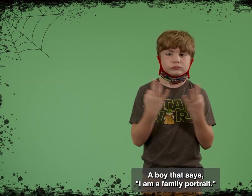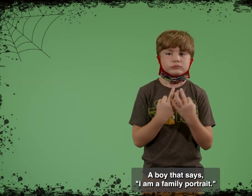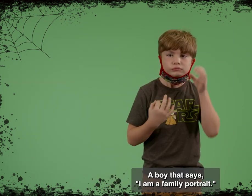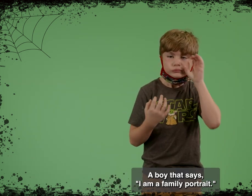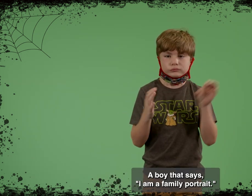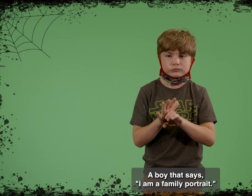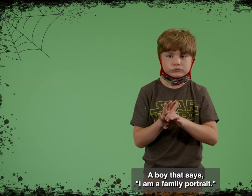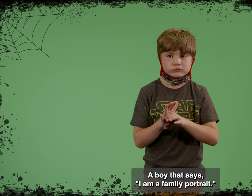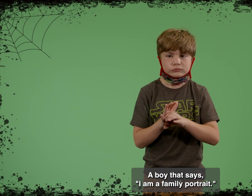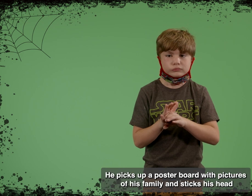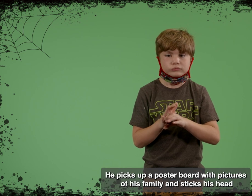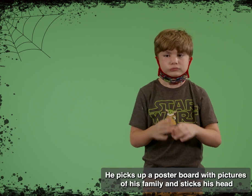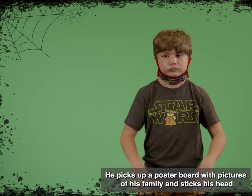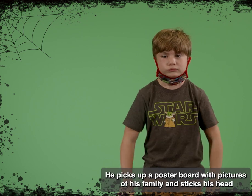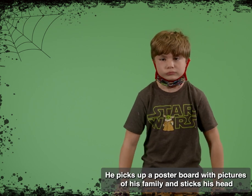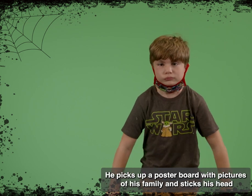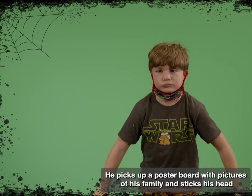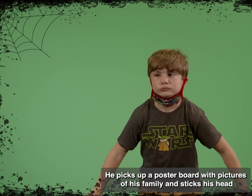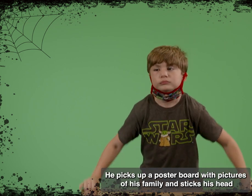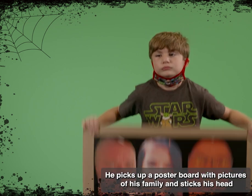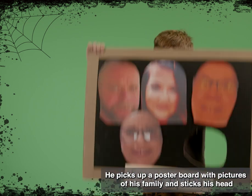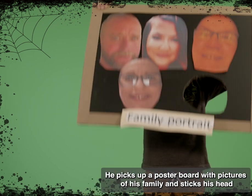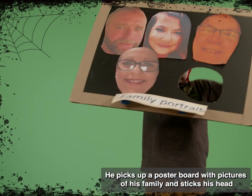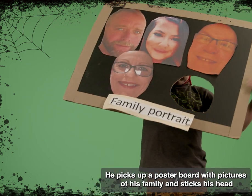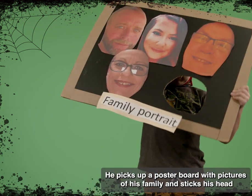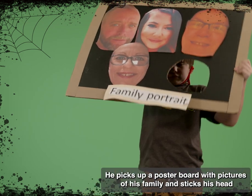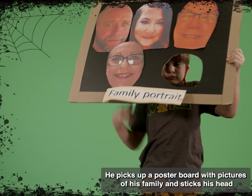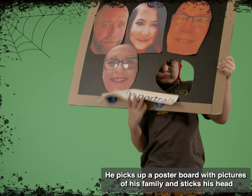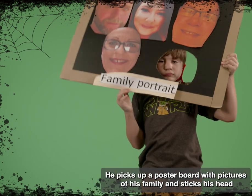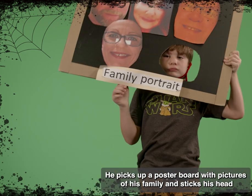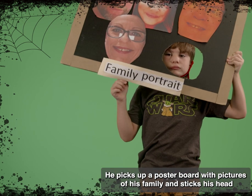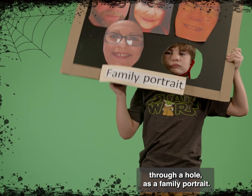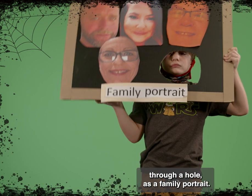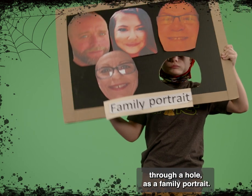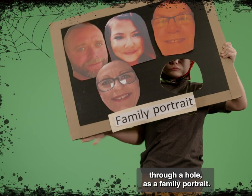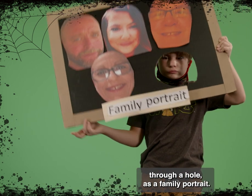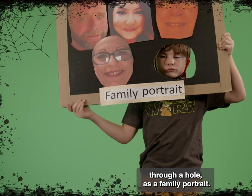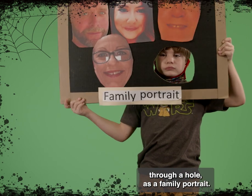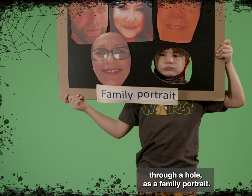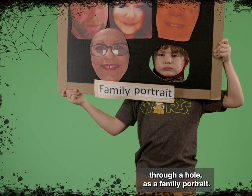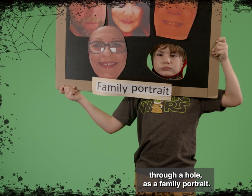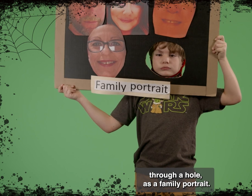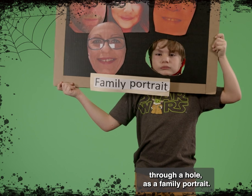family portrait. He picks up a poster board with pictures of his family and sticks his head through a hole as a family